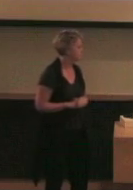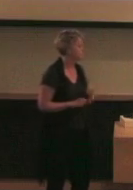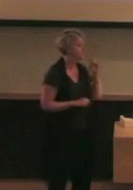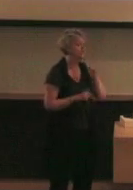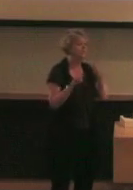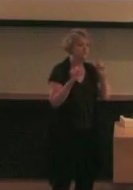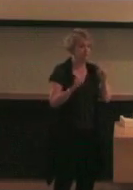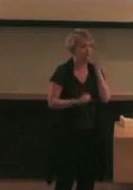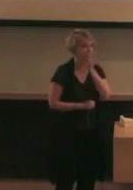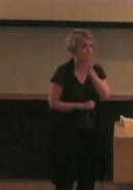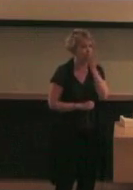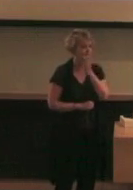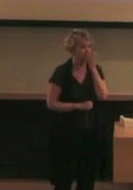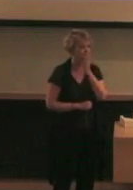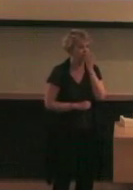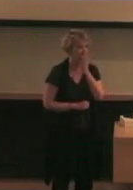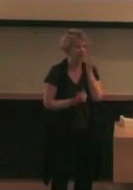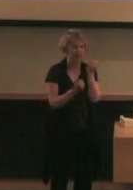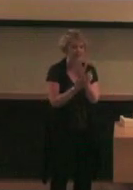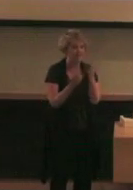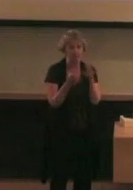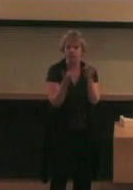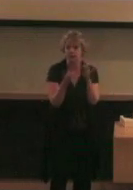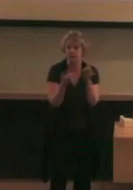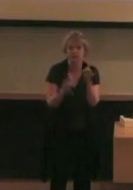Deaf people can lip read everything that is said.